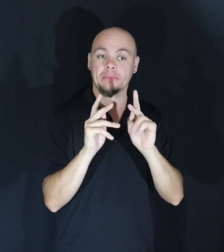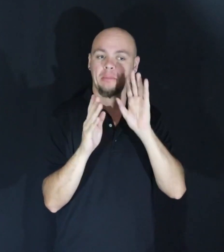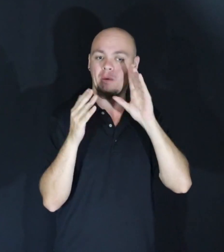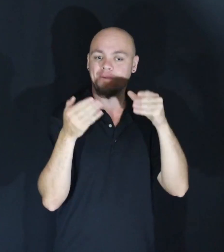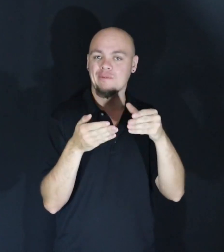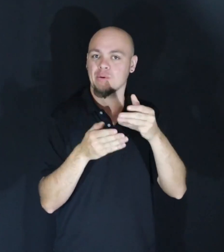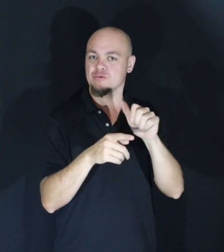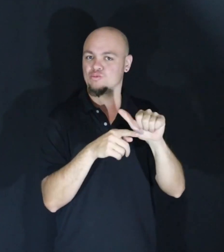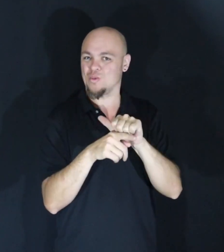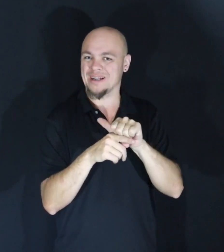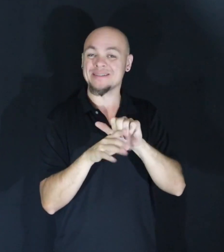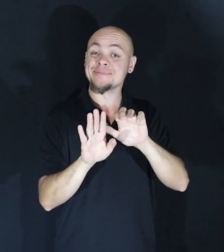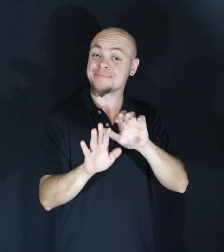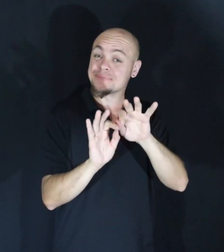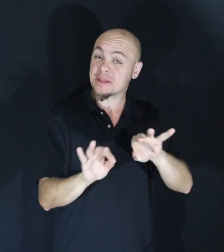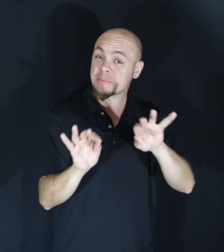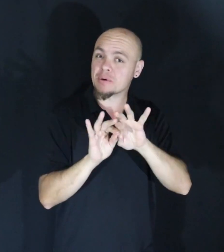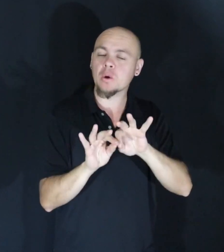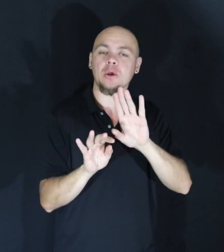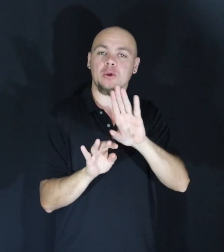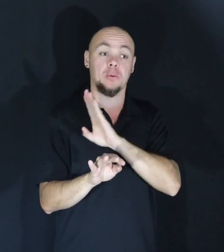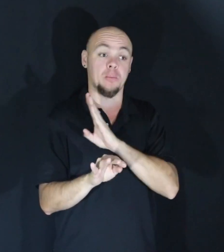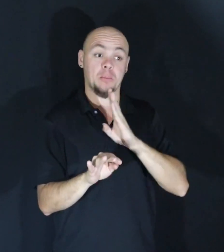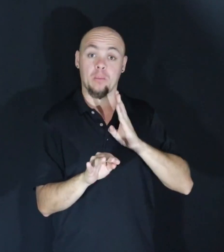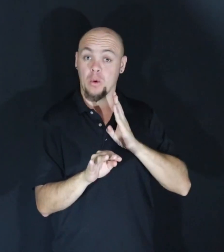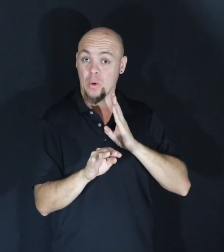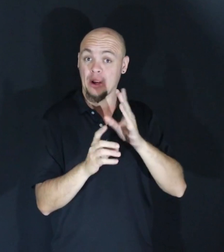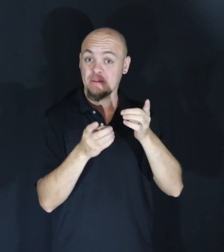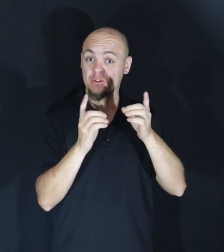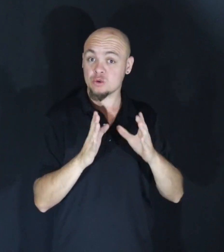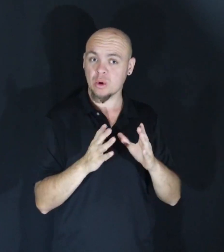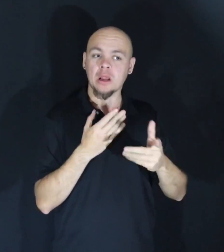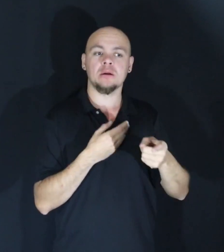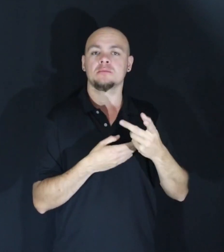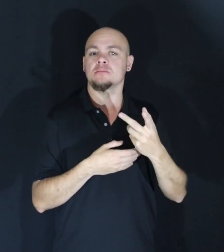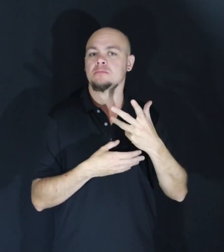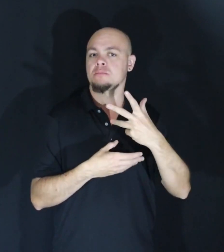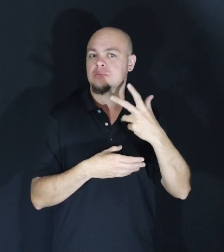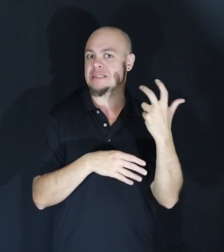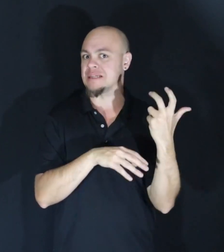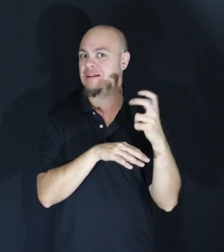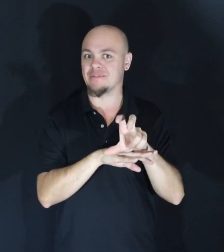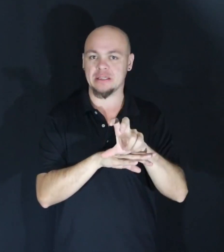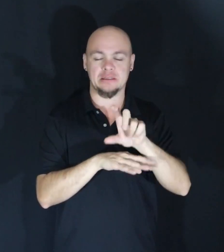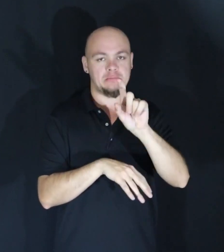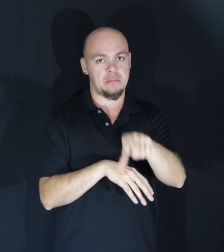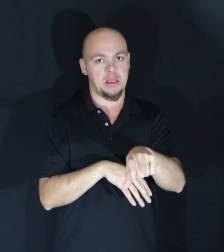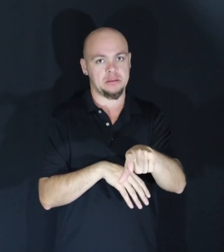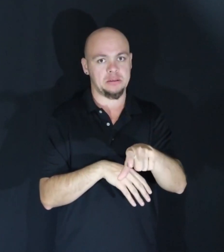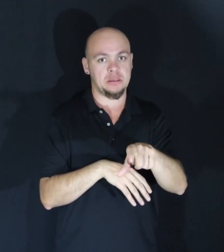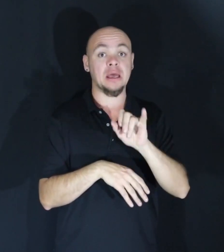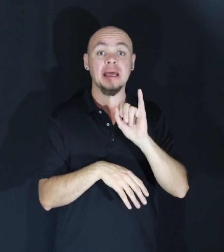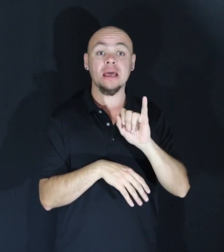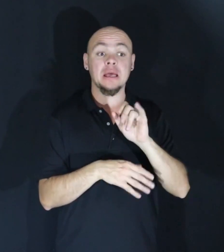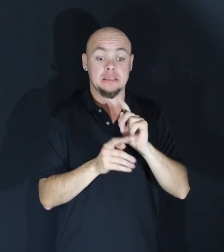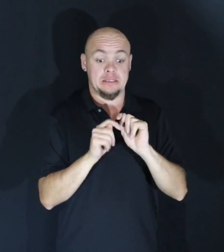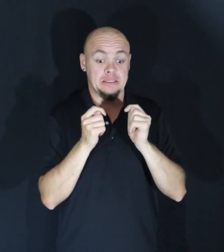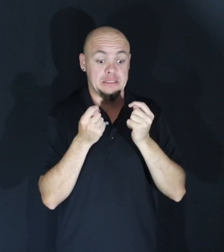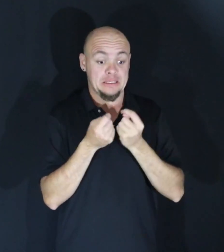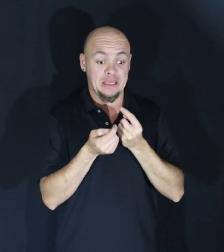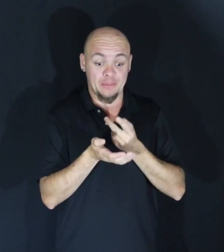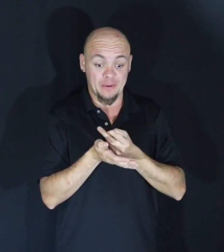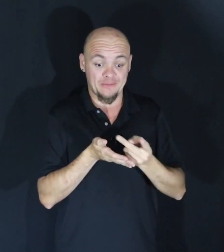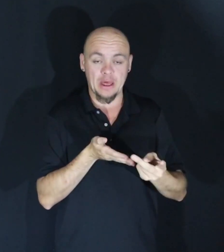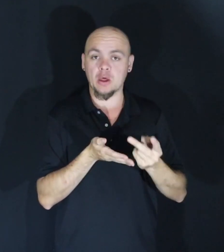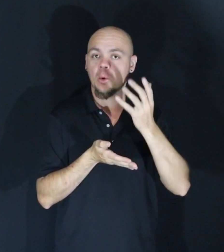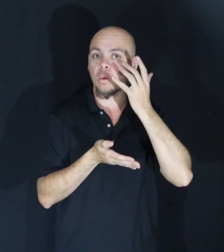most importantly, your board of directors and leaders need to be bought in and committed. The failure of teams today is